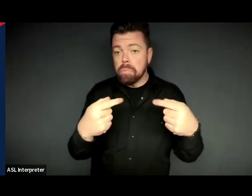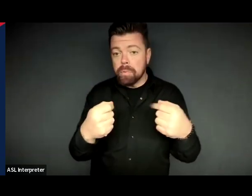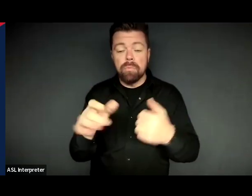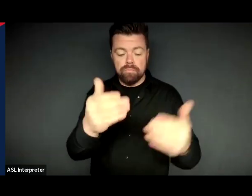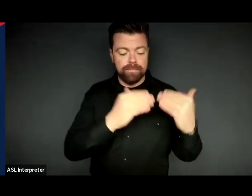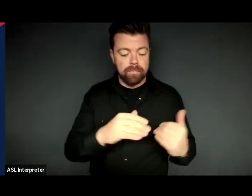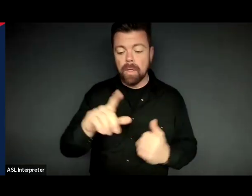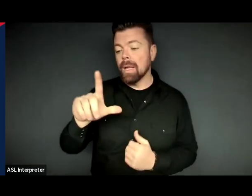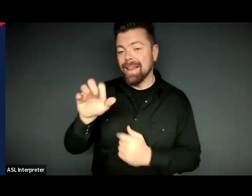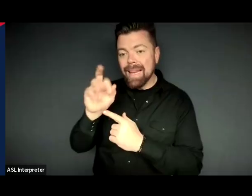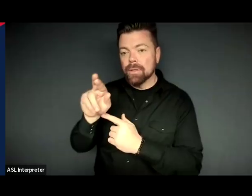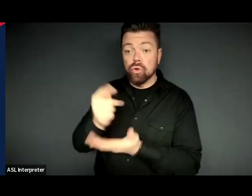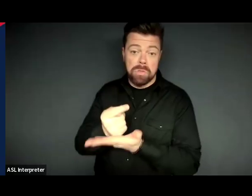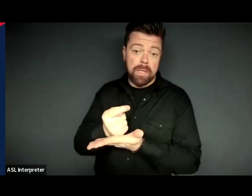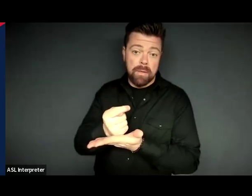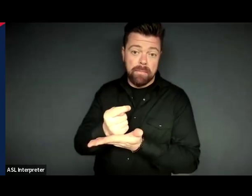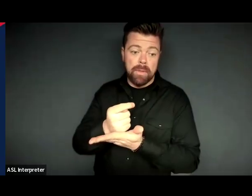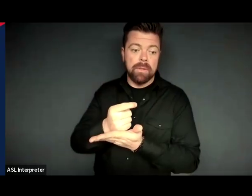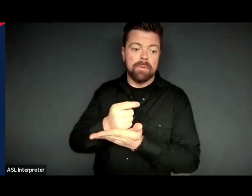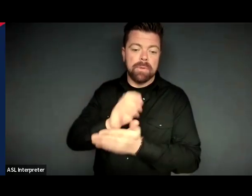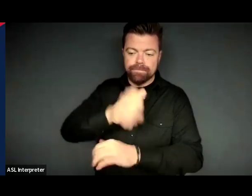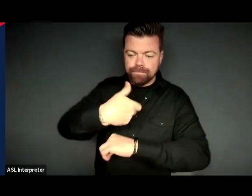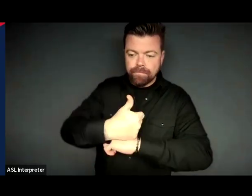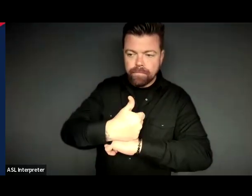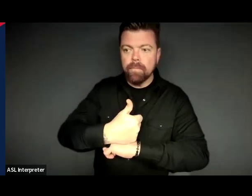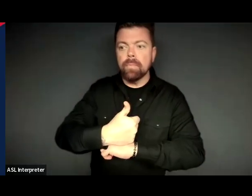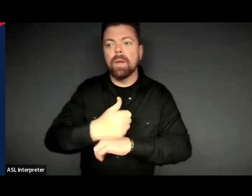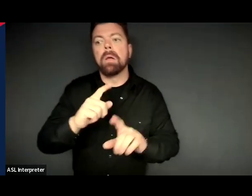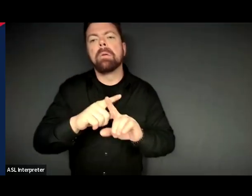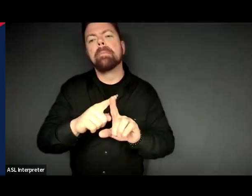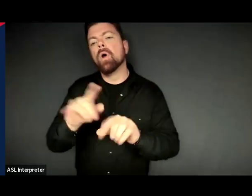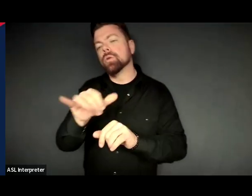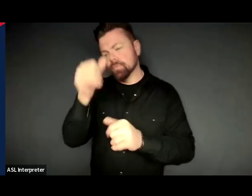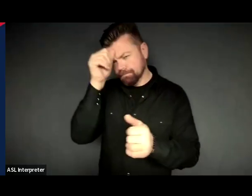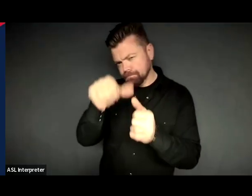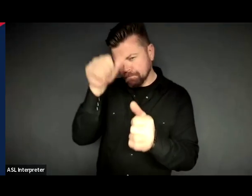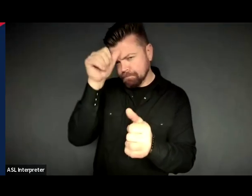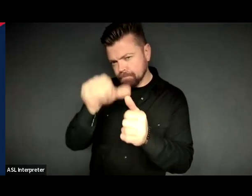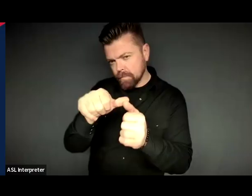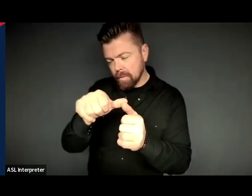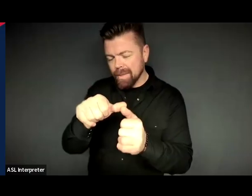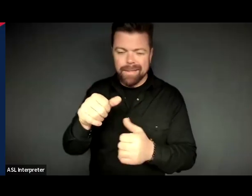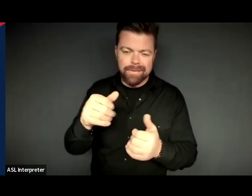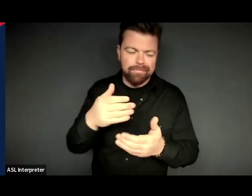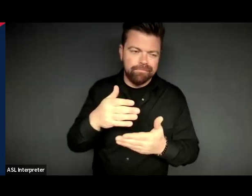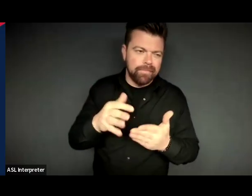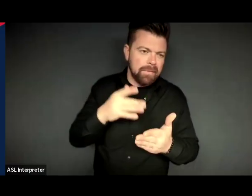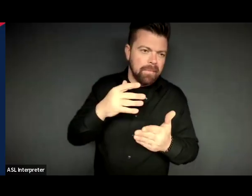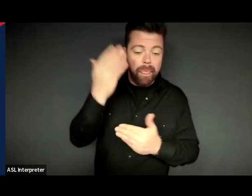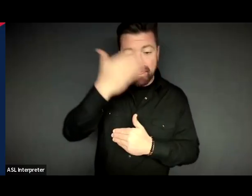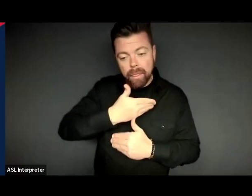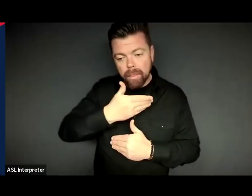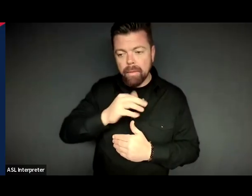therapy has been developed. Um, but don't overlook something that everybody has in their